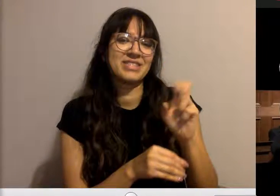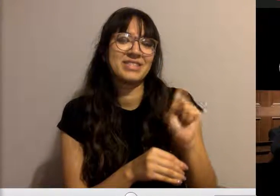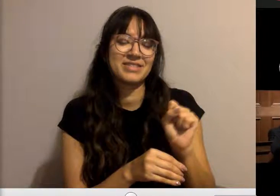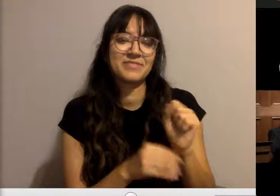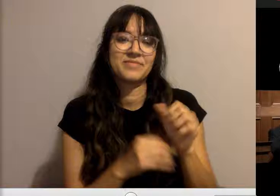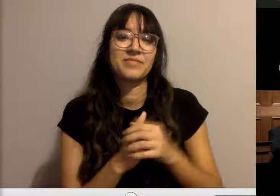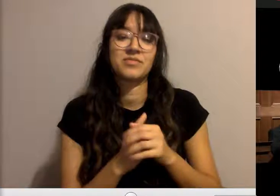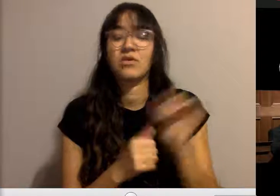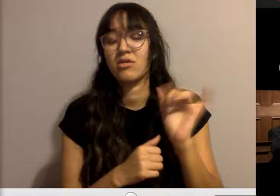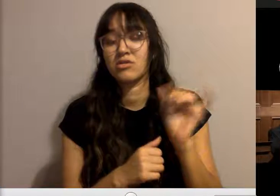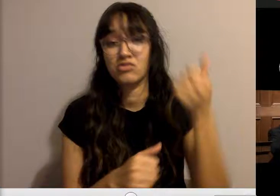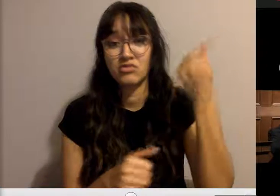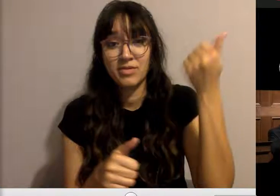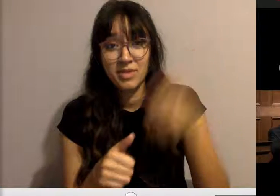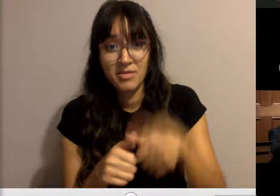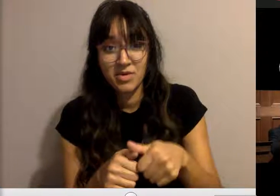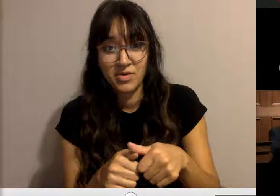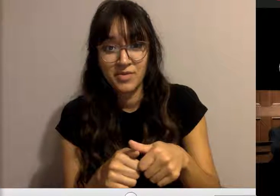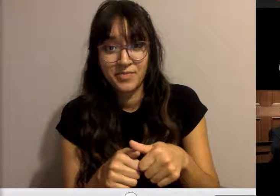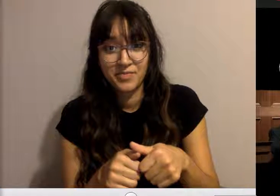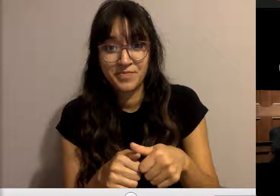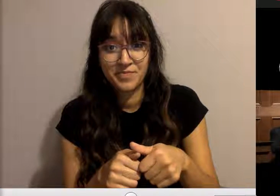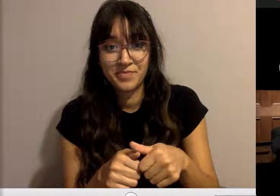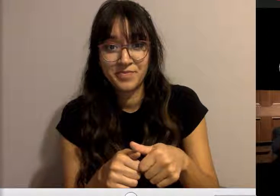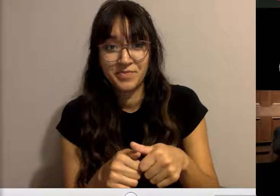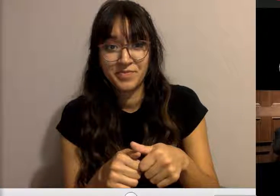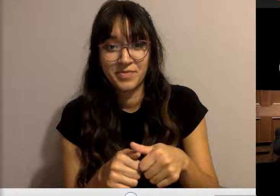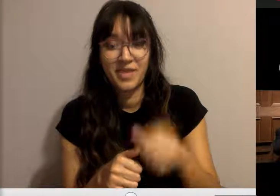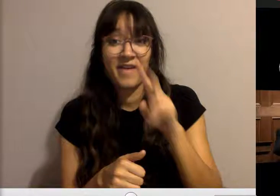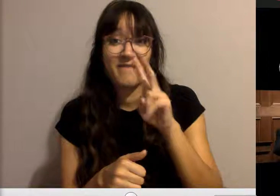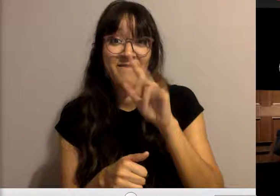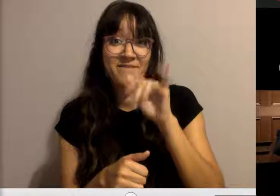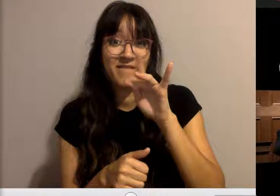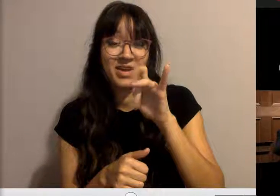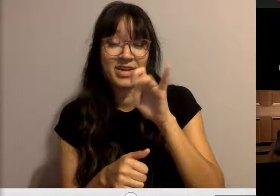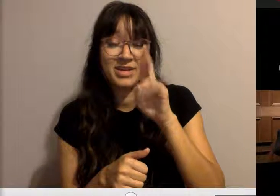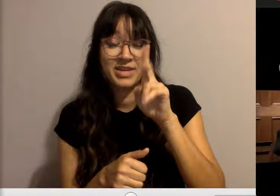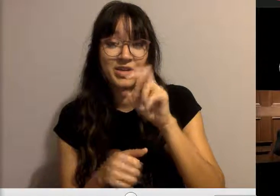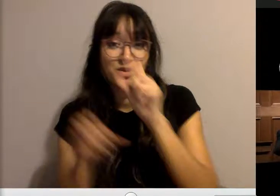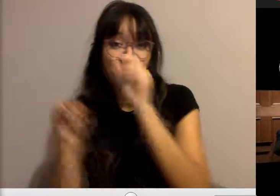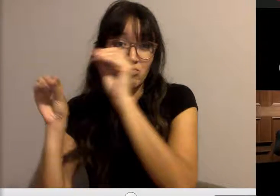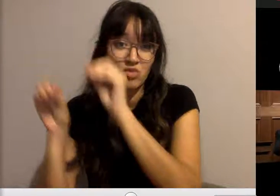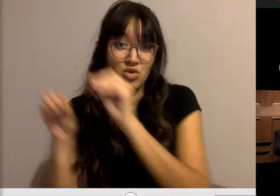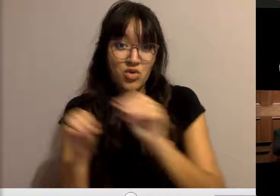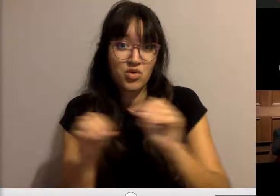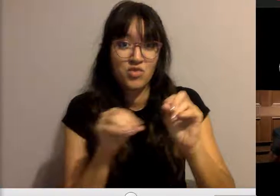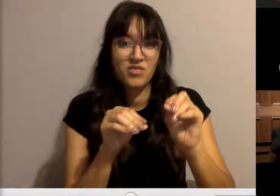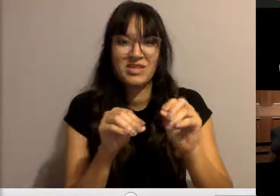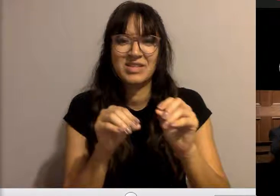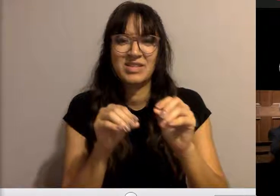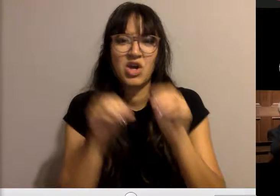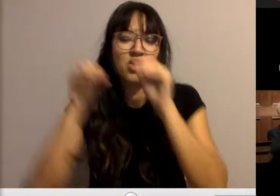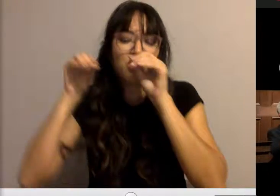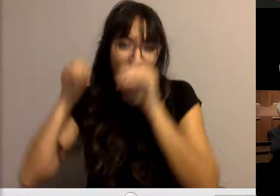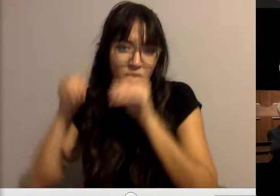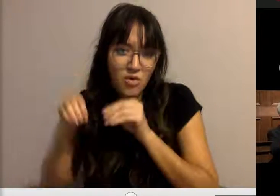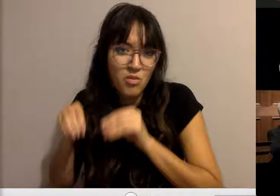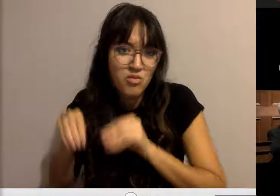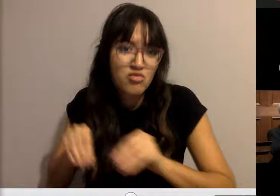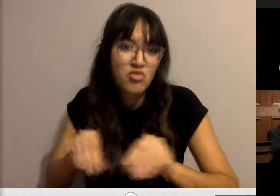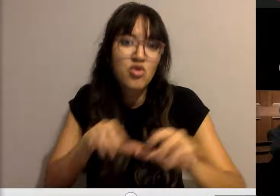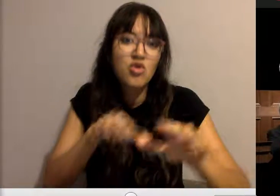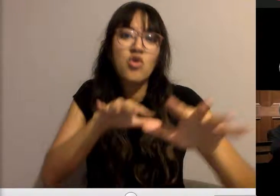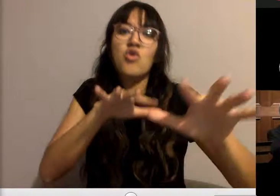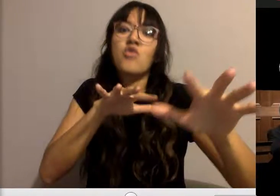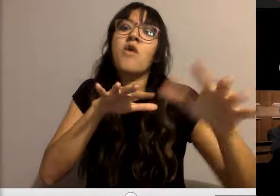they're not just showing Vikings coming through, they're showing a migration, right? It's not just single warriors, but you've got women and children